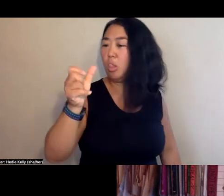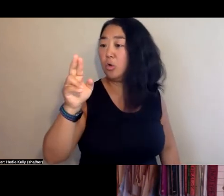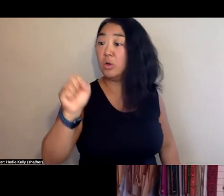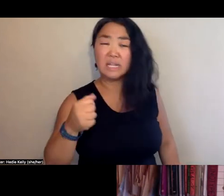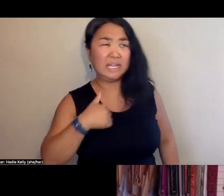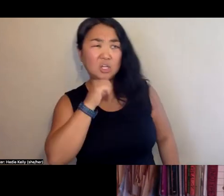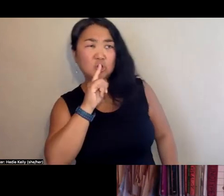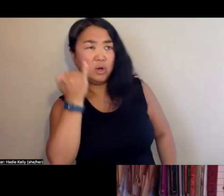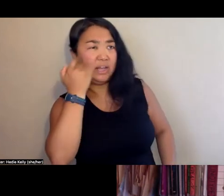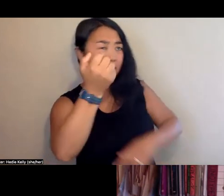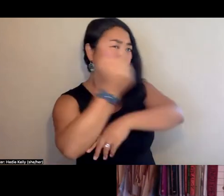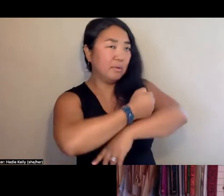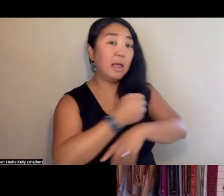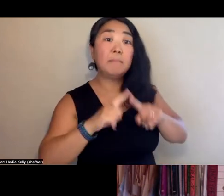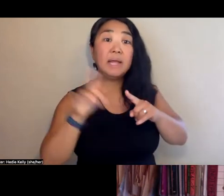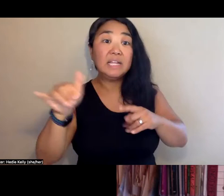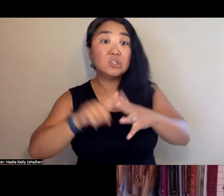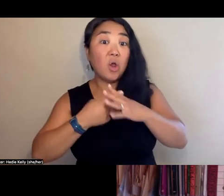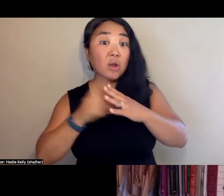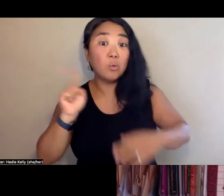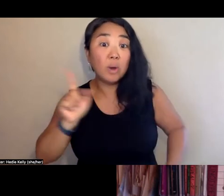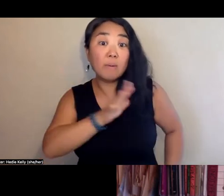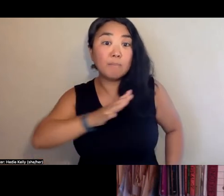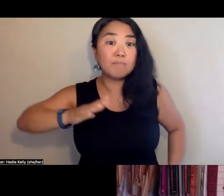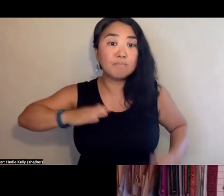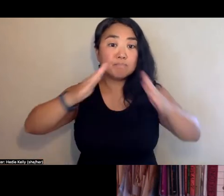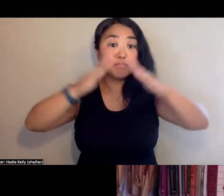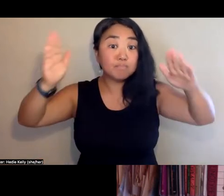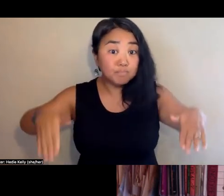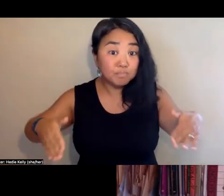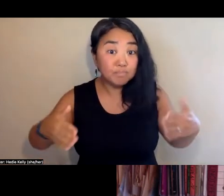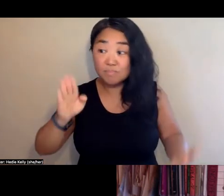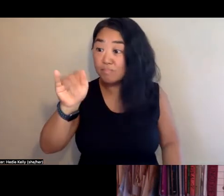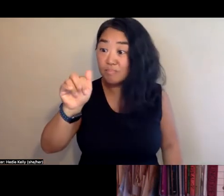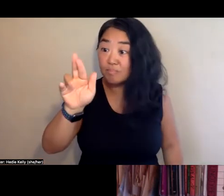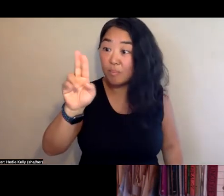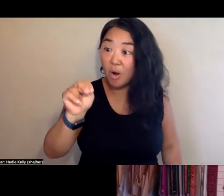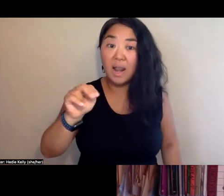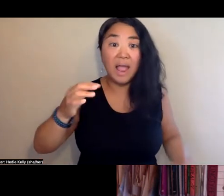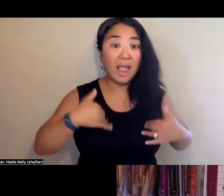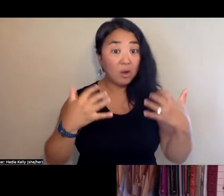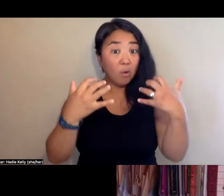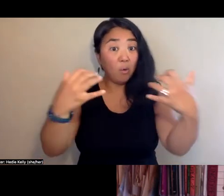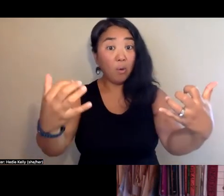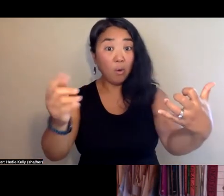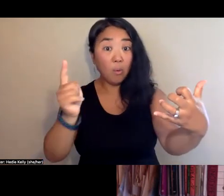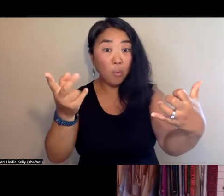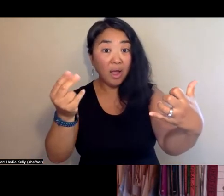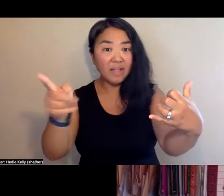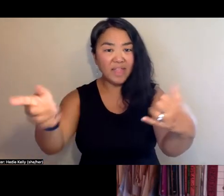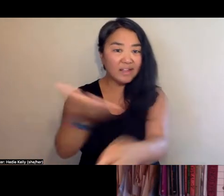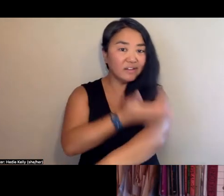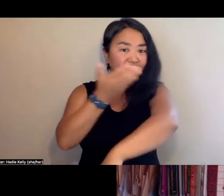it started in a barn, and we had the auditorium was in a converted